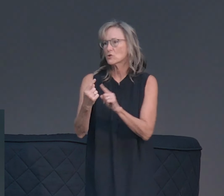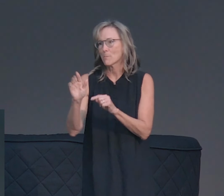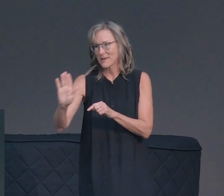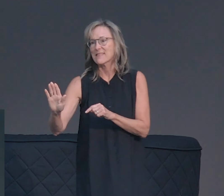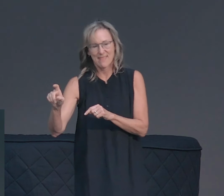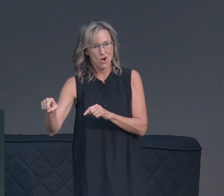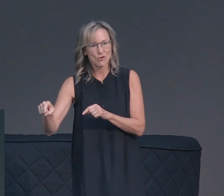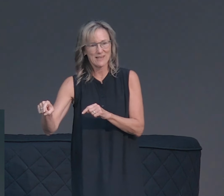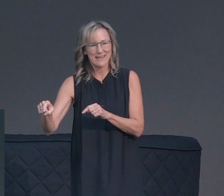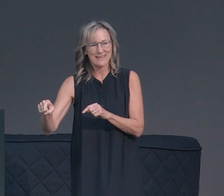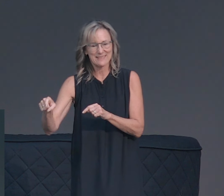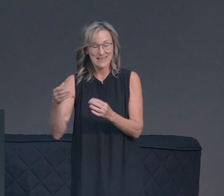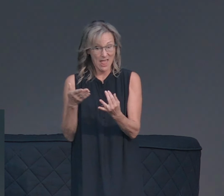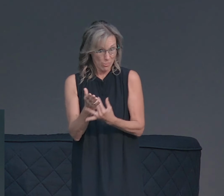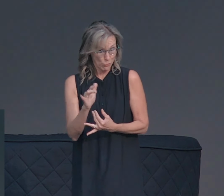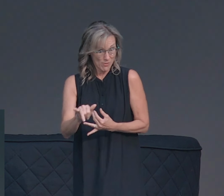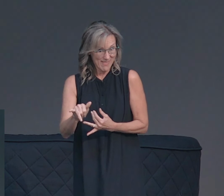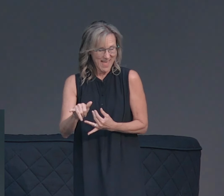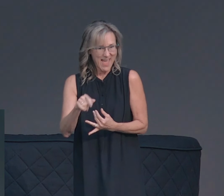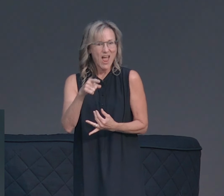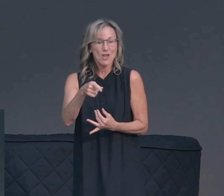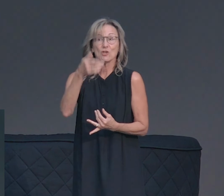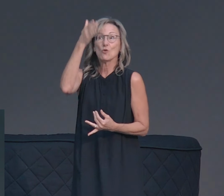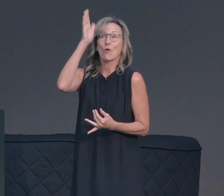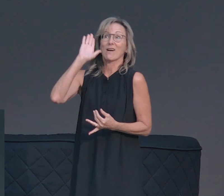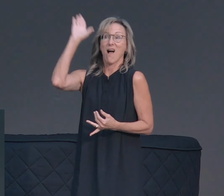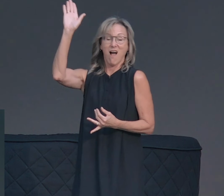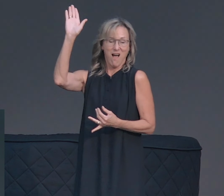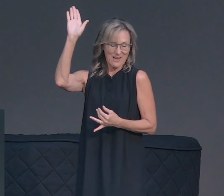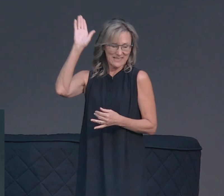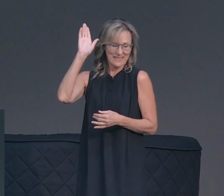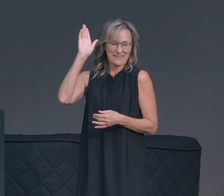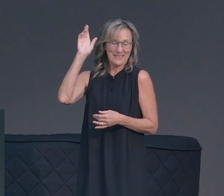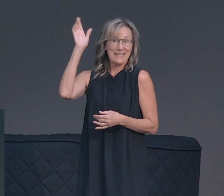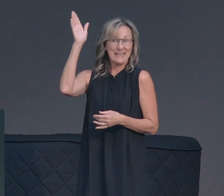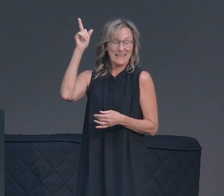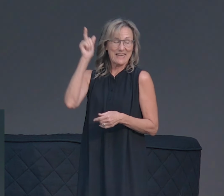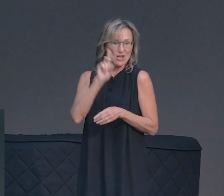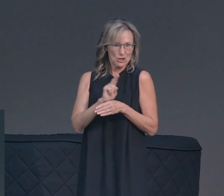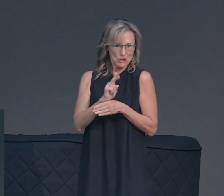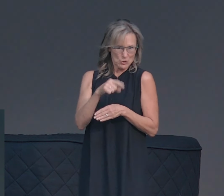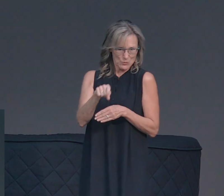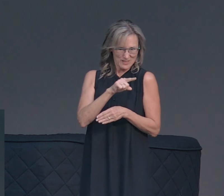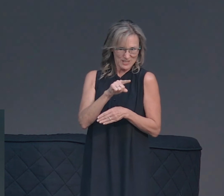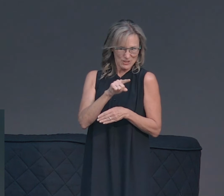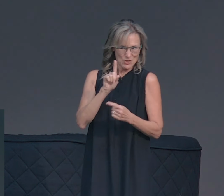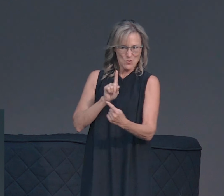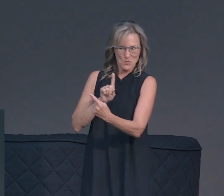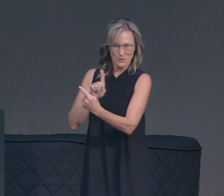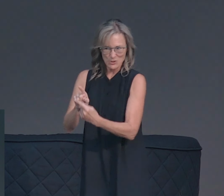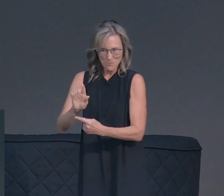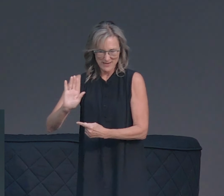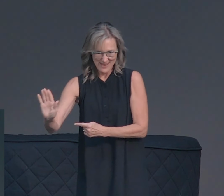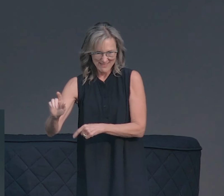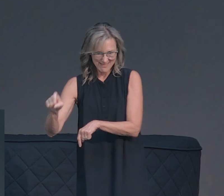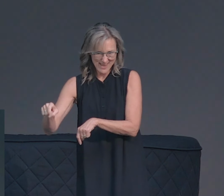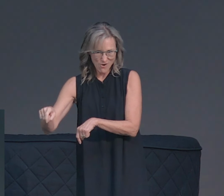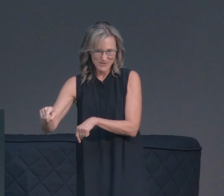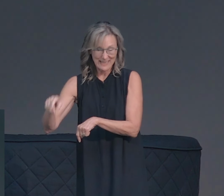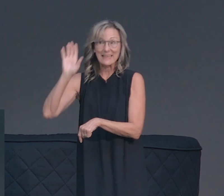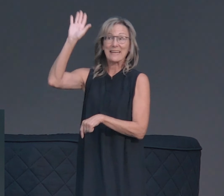vessel for his mercy to flow to that person, to flow to his